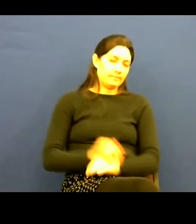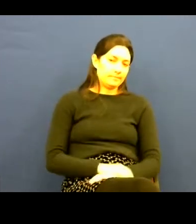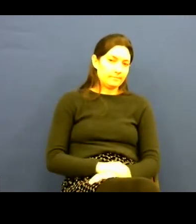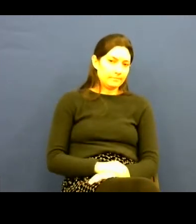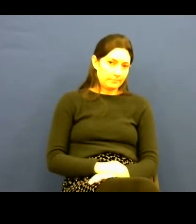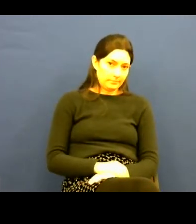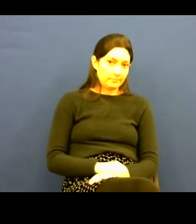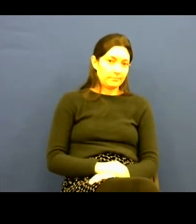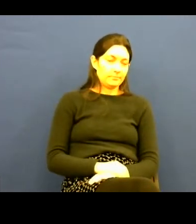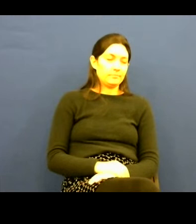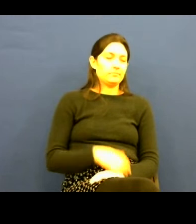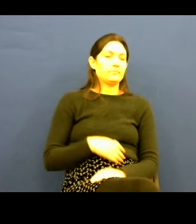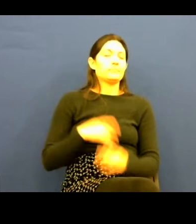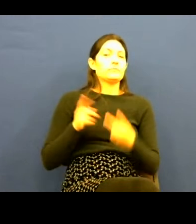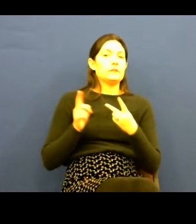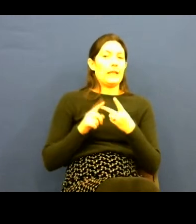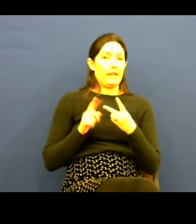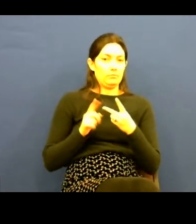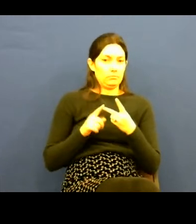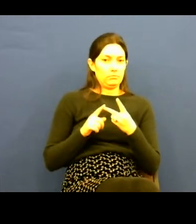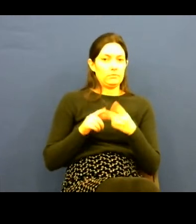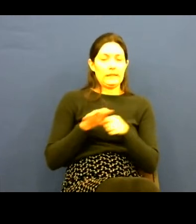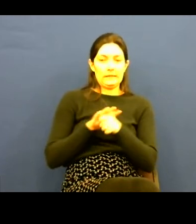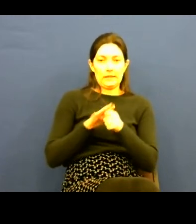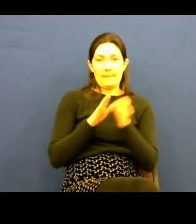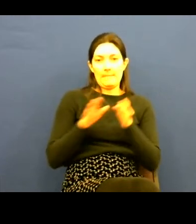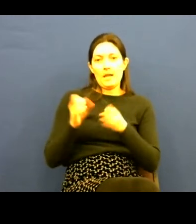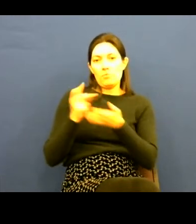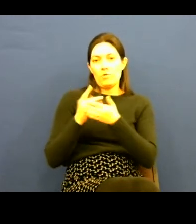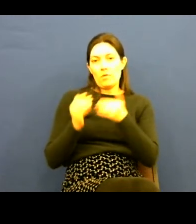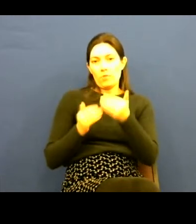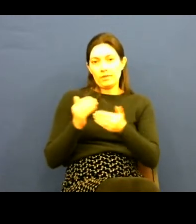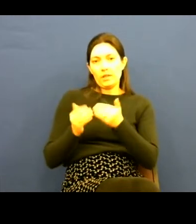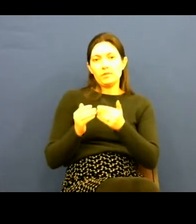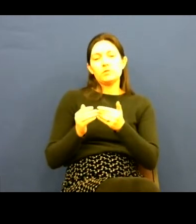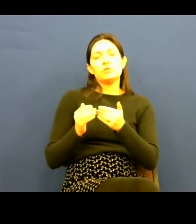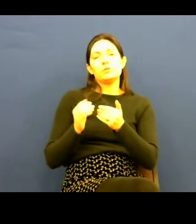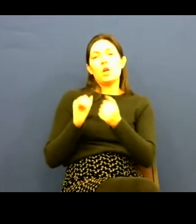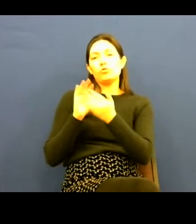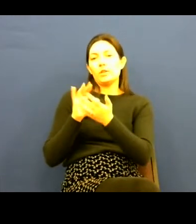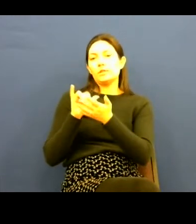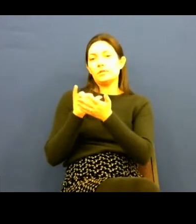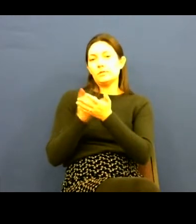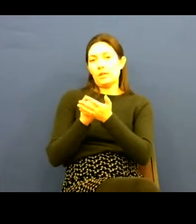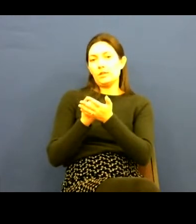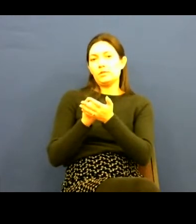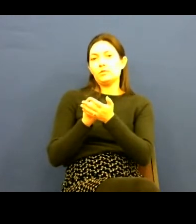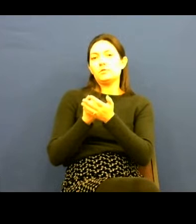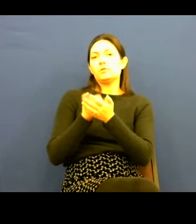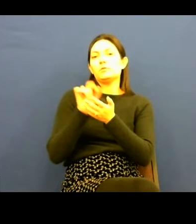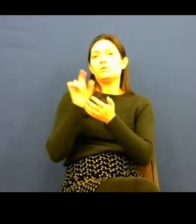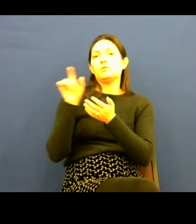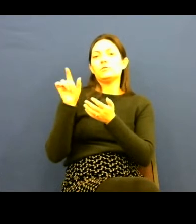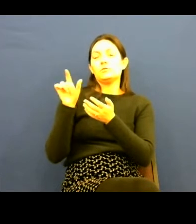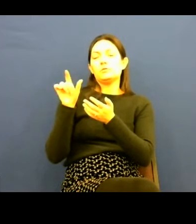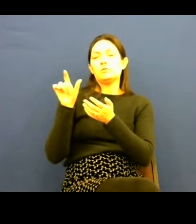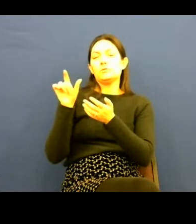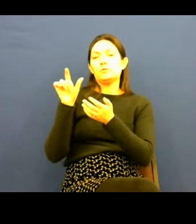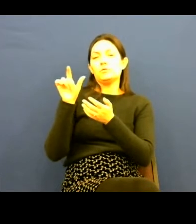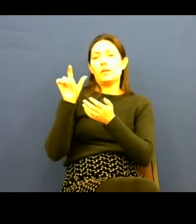same thing, site plan approval process, address the Director of Building and Fire Prevention's comments regarding the